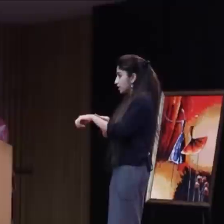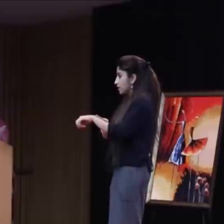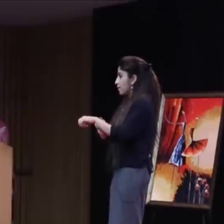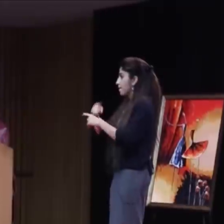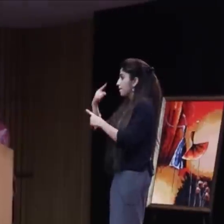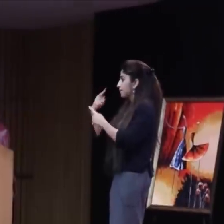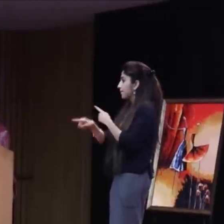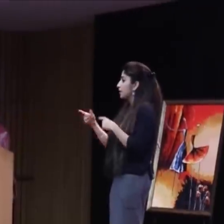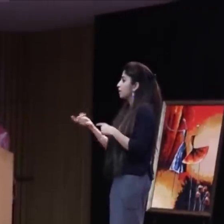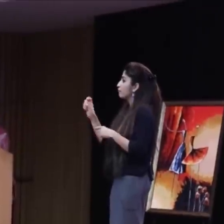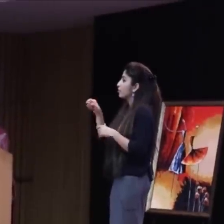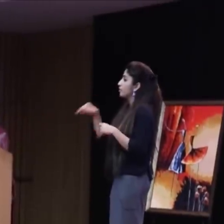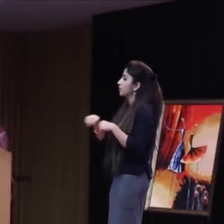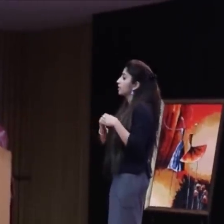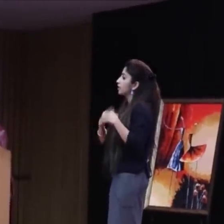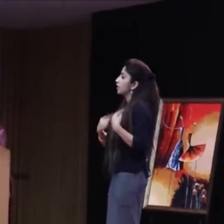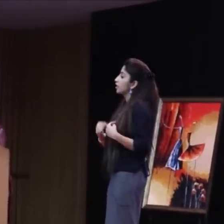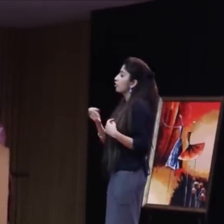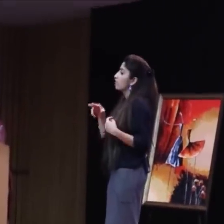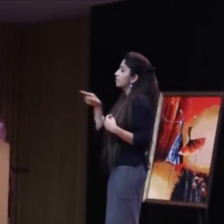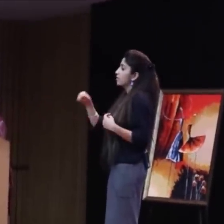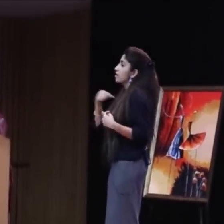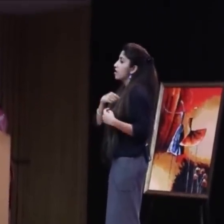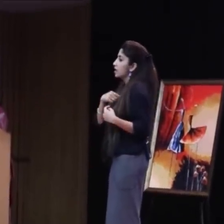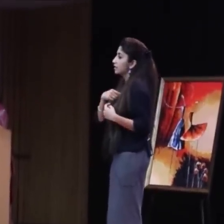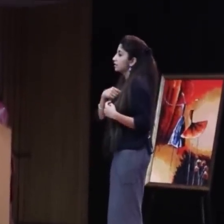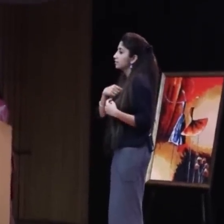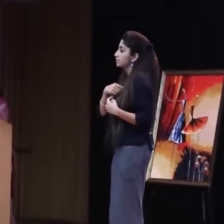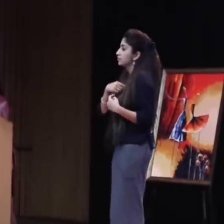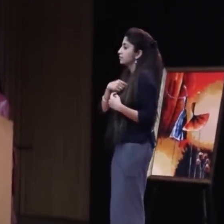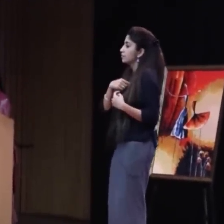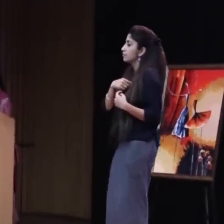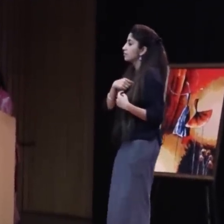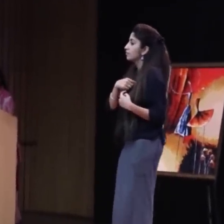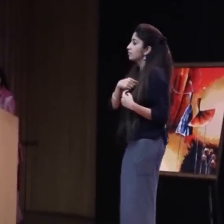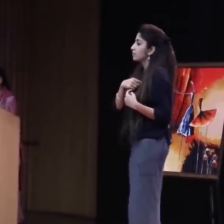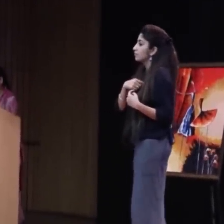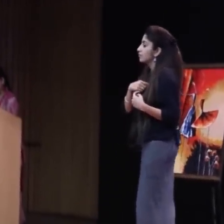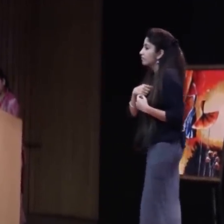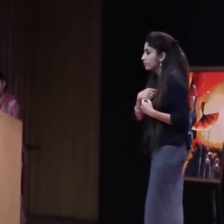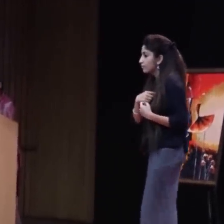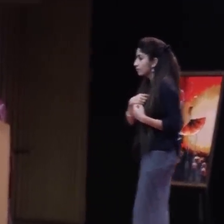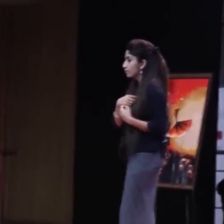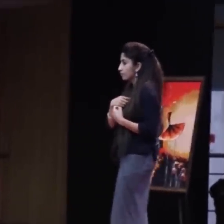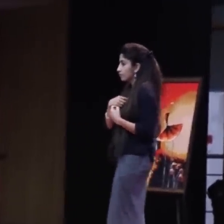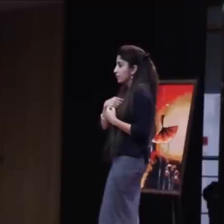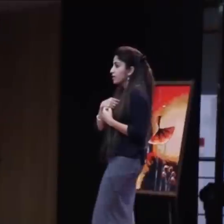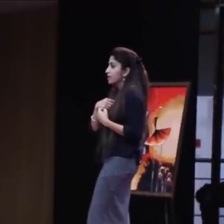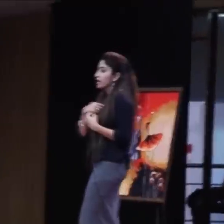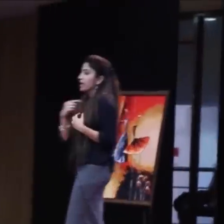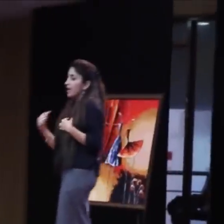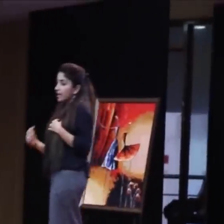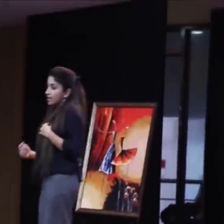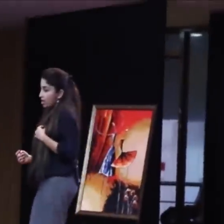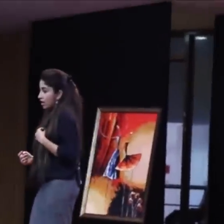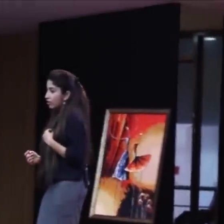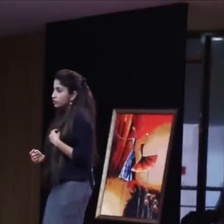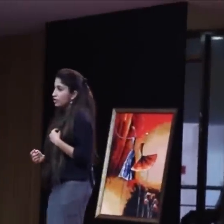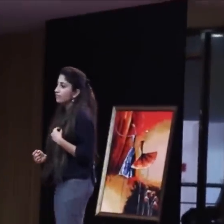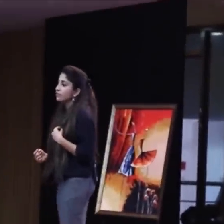by the color of the skin, but rather by the character, the content of their character. And I also have a